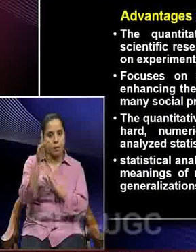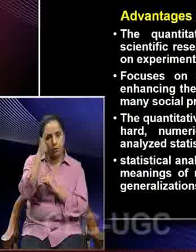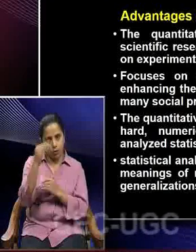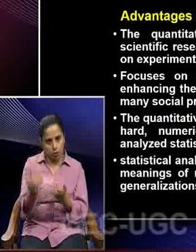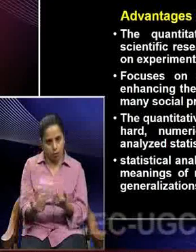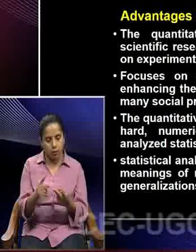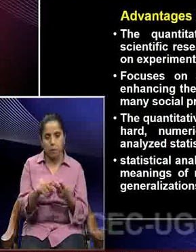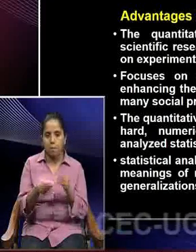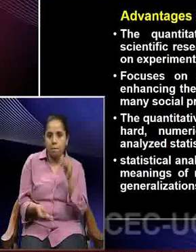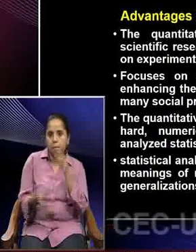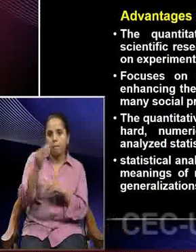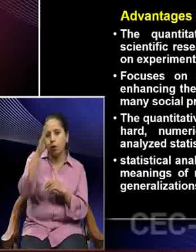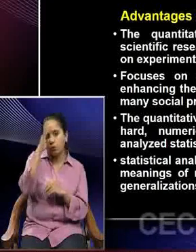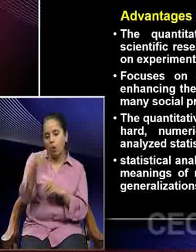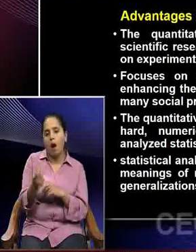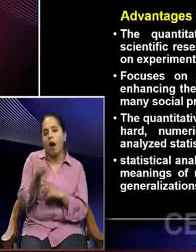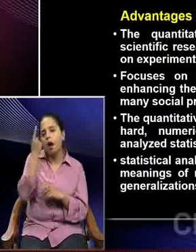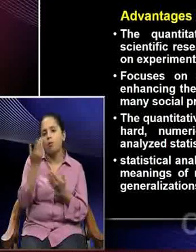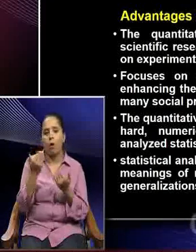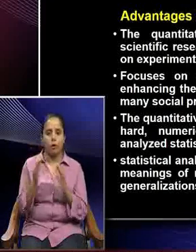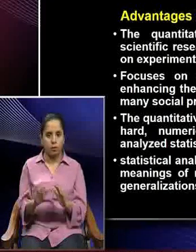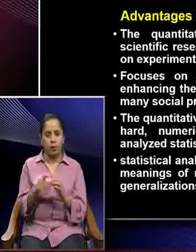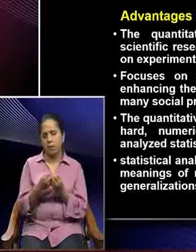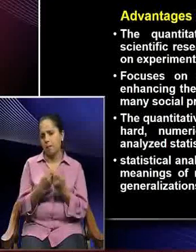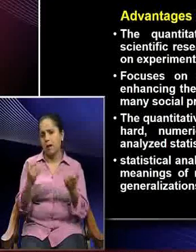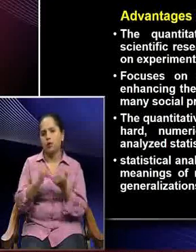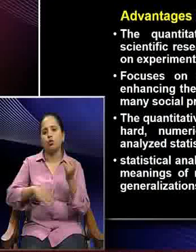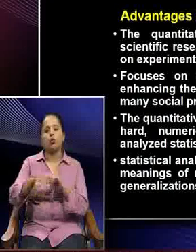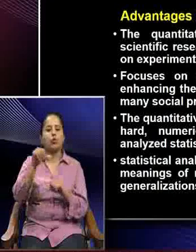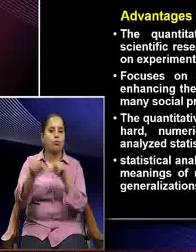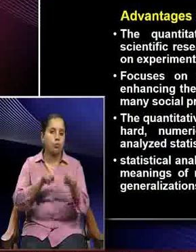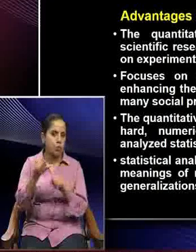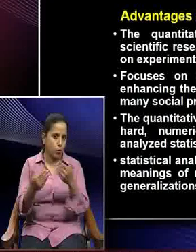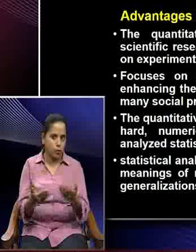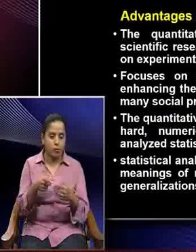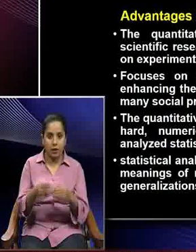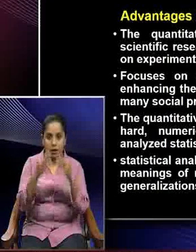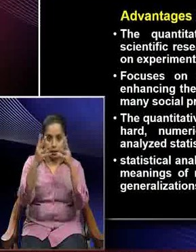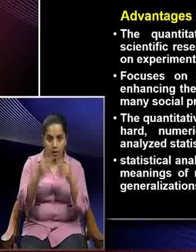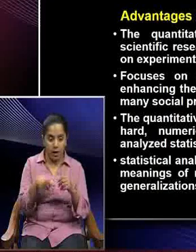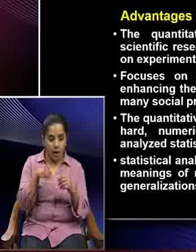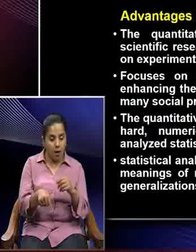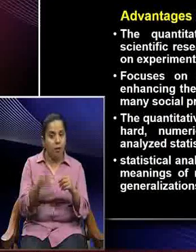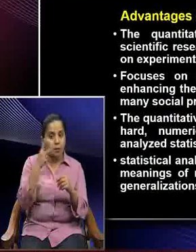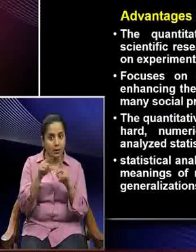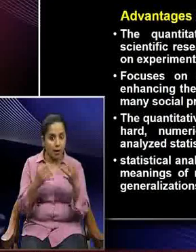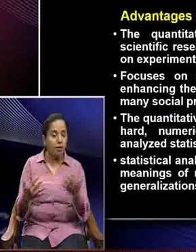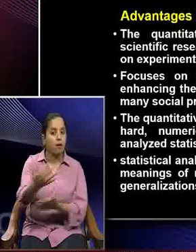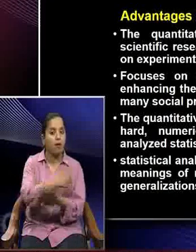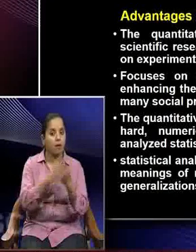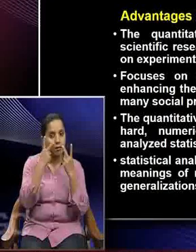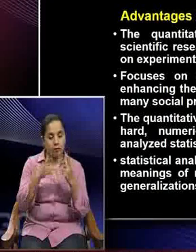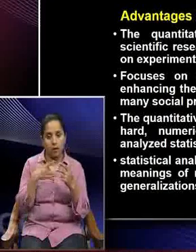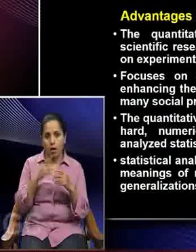thereby enhancing the theoretical understanding of many social processes. The quantitative data collected is considered to